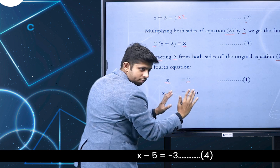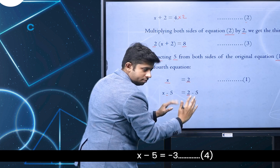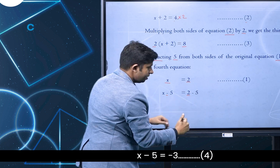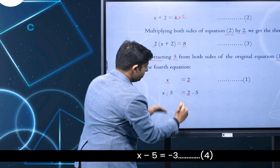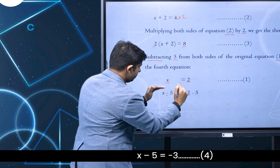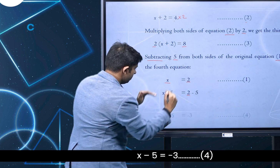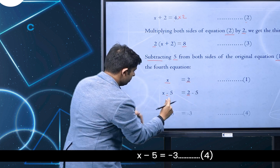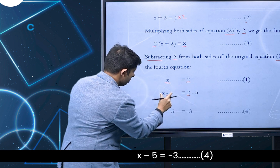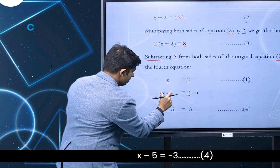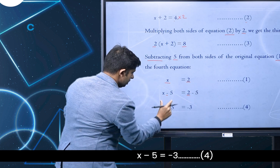which is the fourth equation.